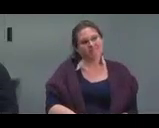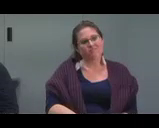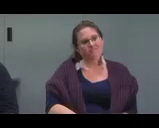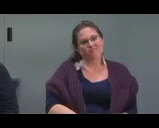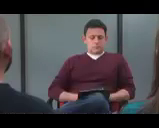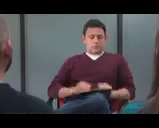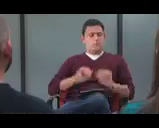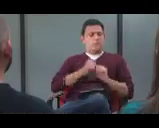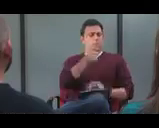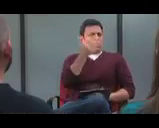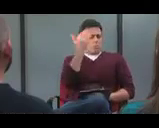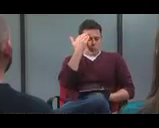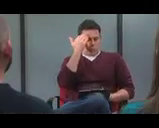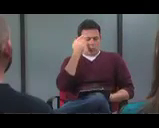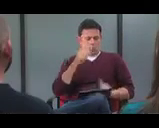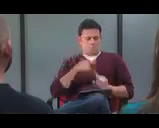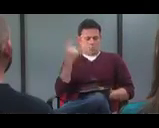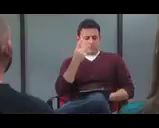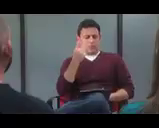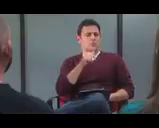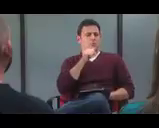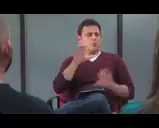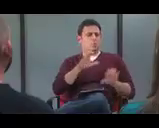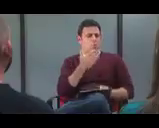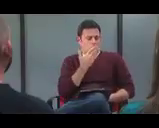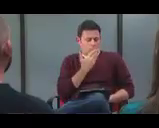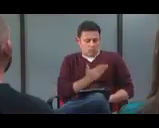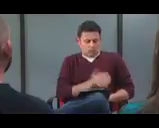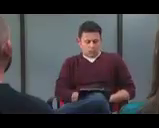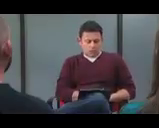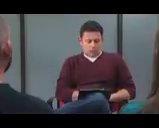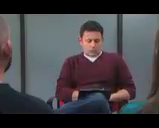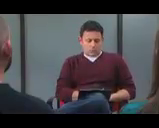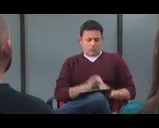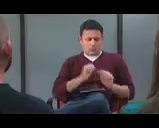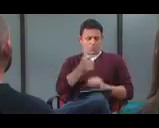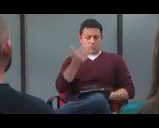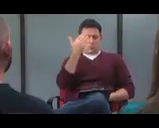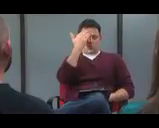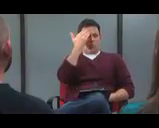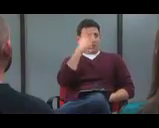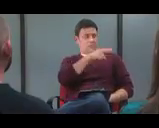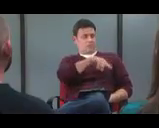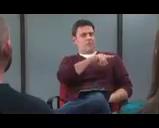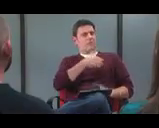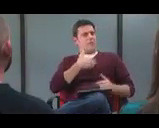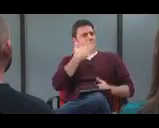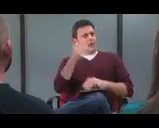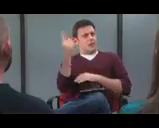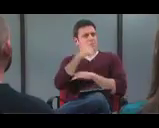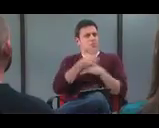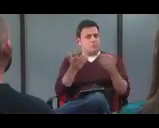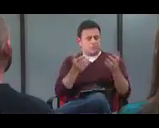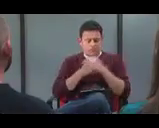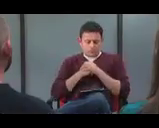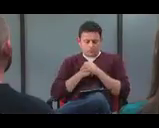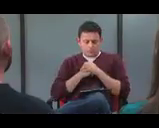So how do you know when someone is not doing well? How do you know they're having a bad day? What are some of